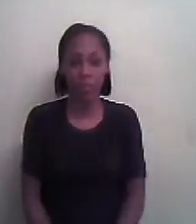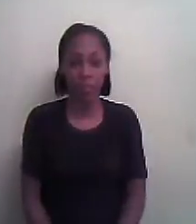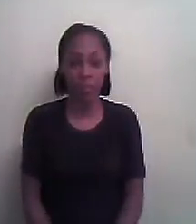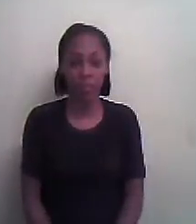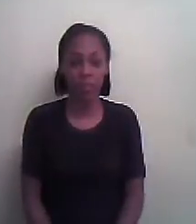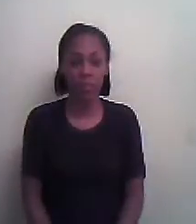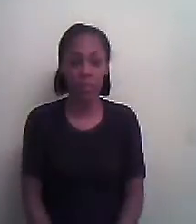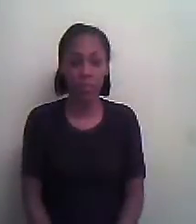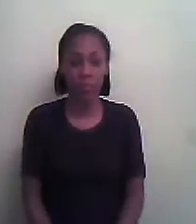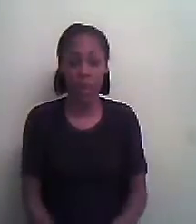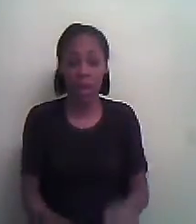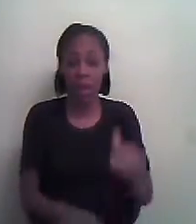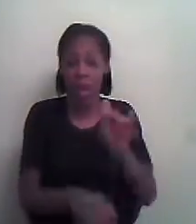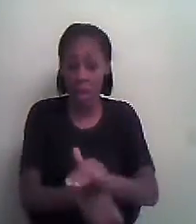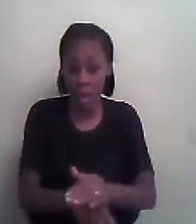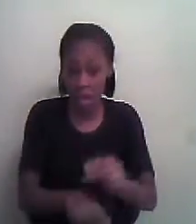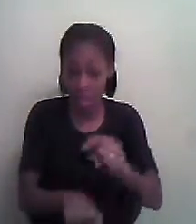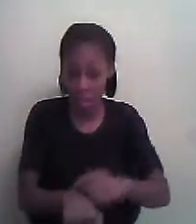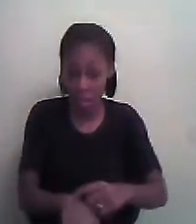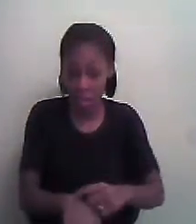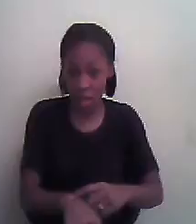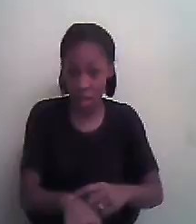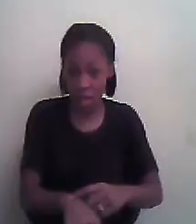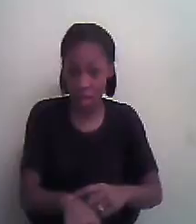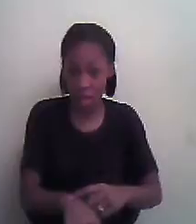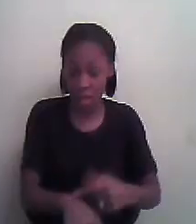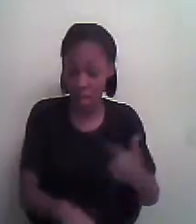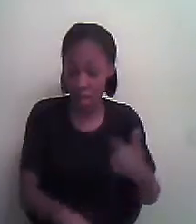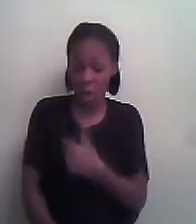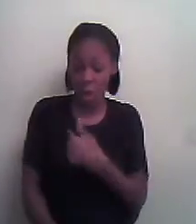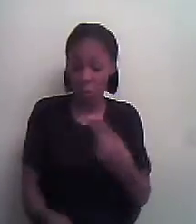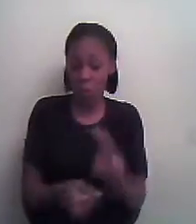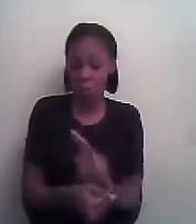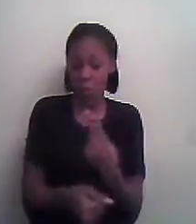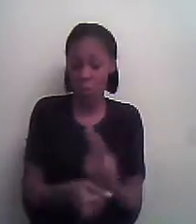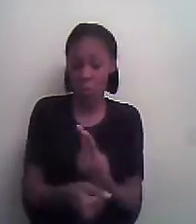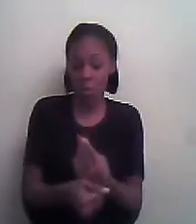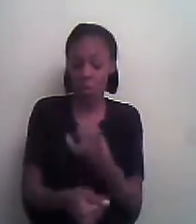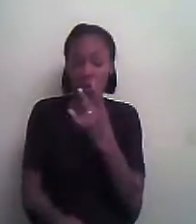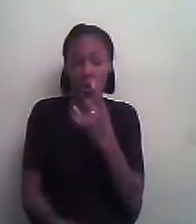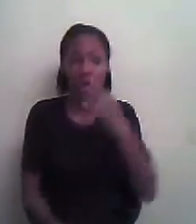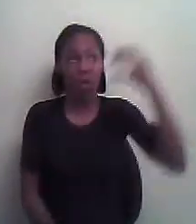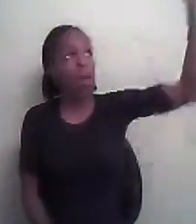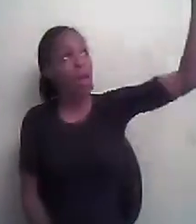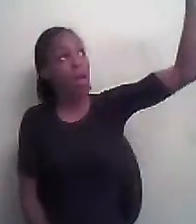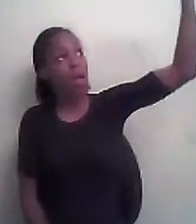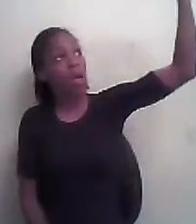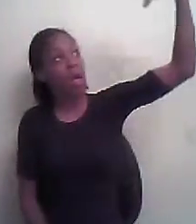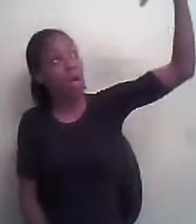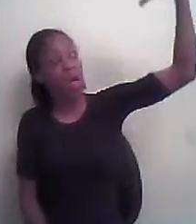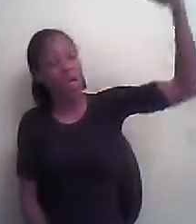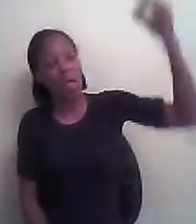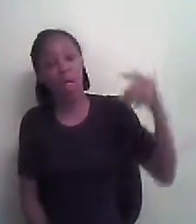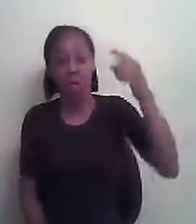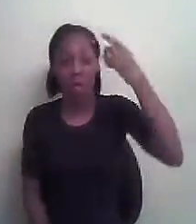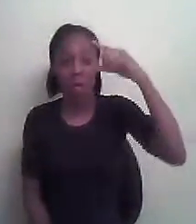At night time, we all had to use a paraffin lamp to light the room, and then a candle we